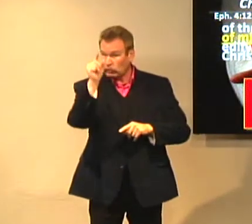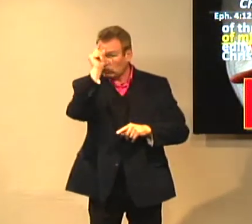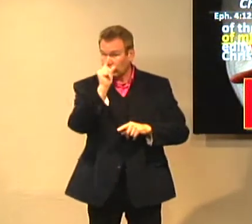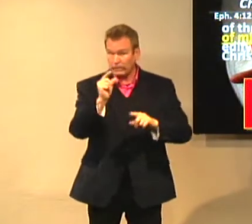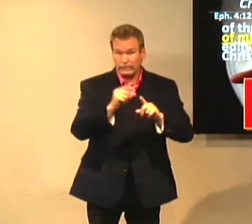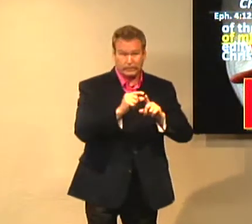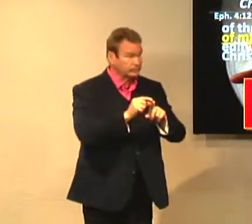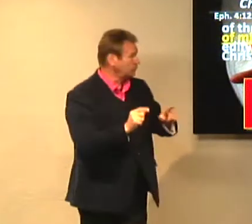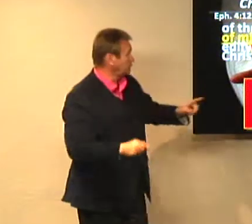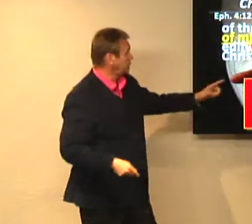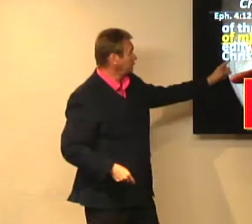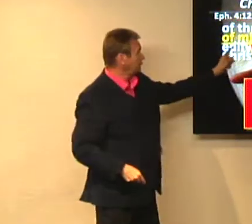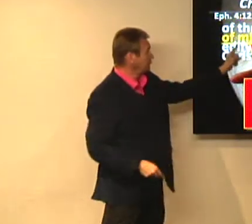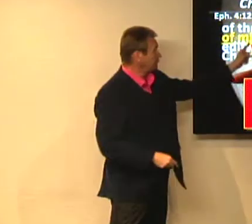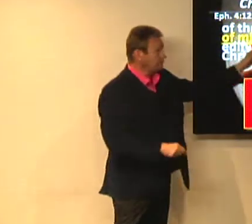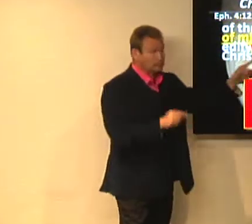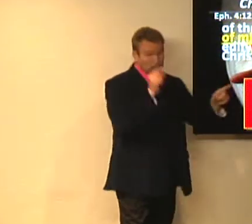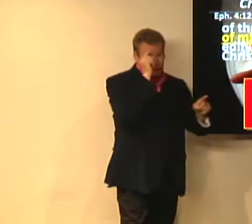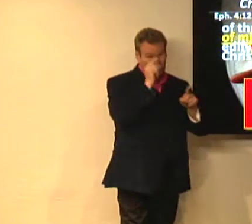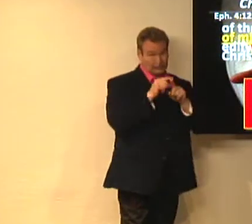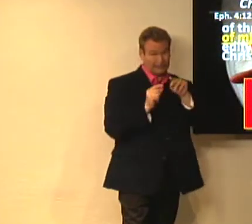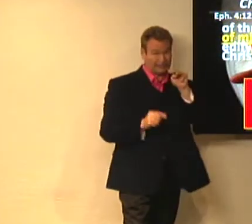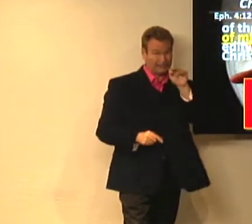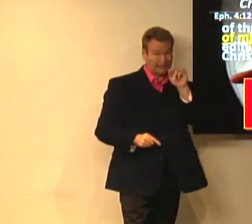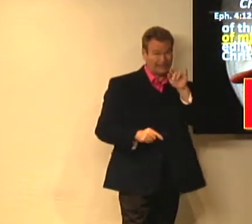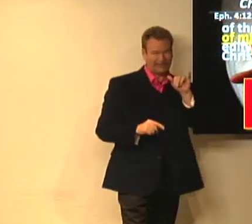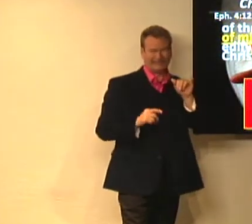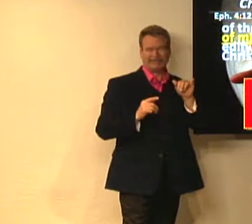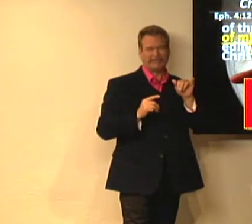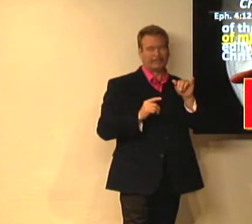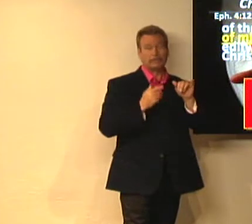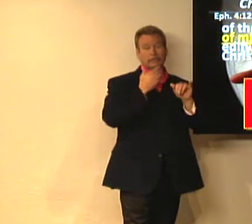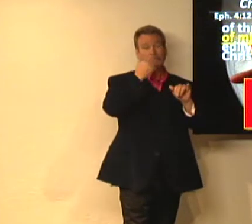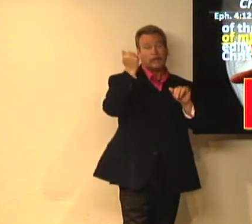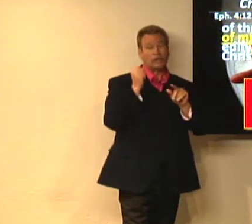Different service that we do as Christians. So this Greek word